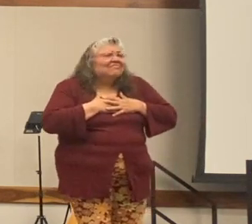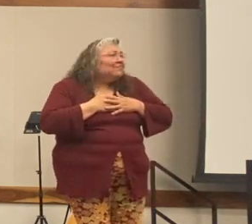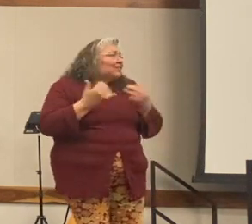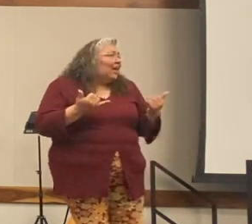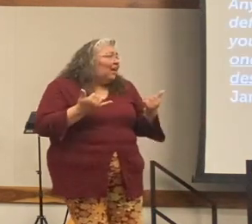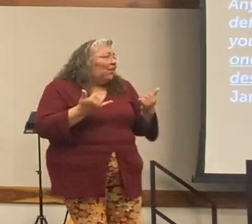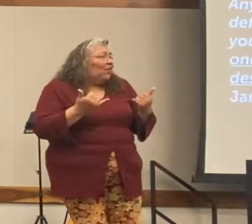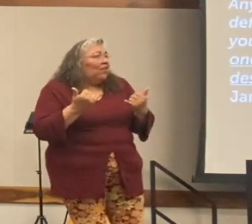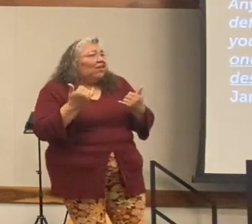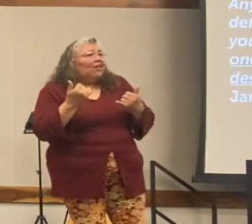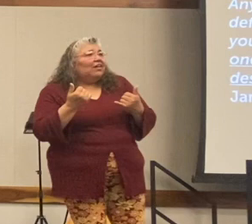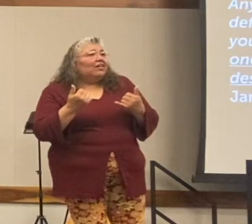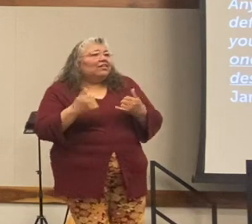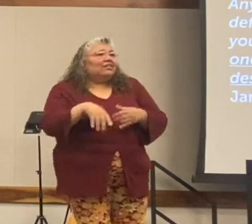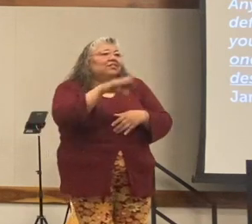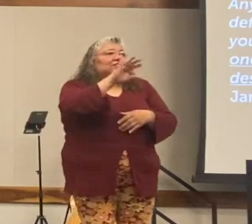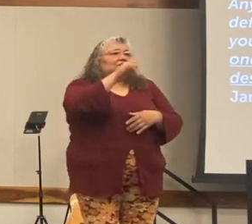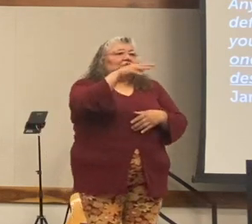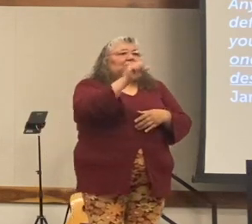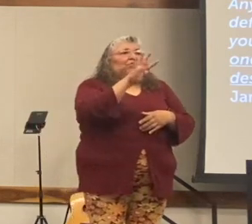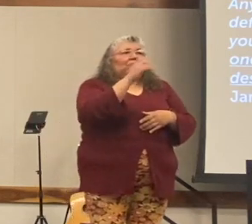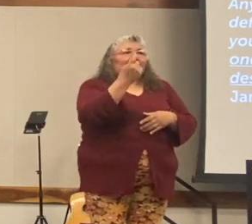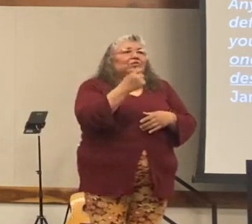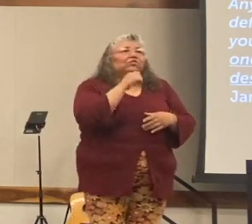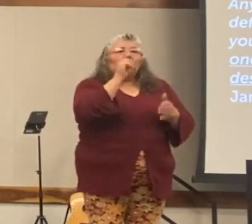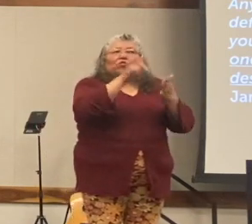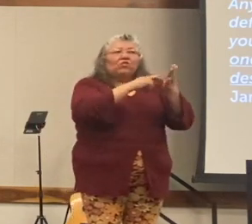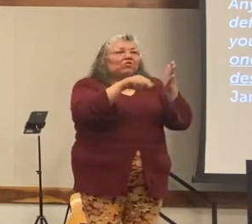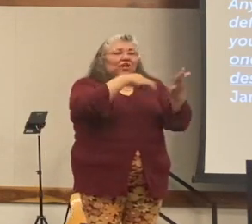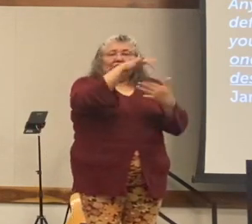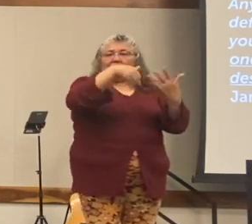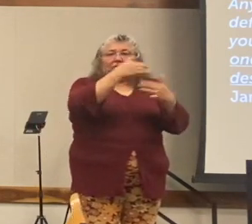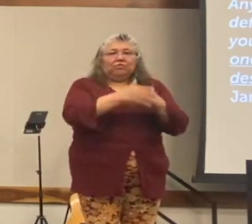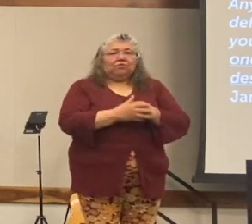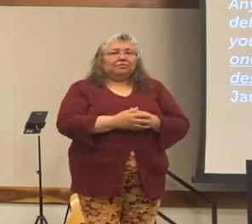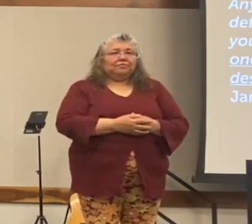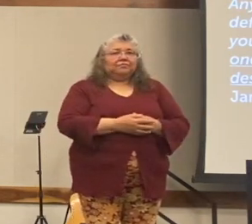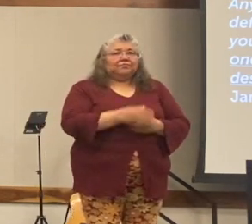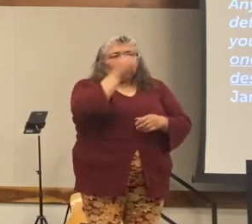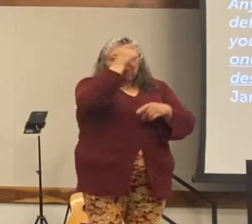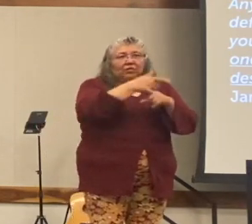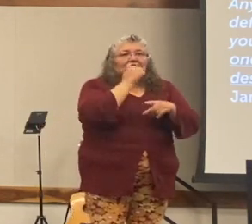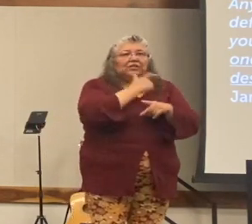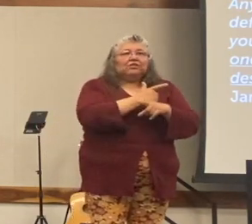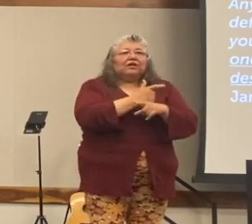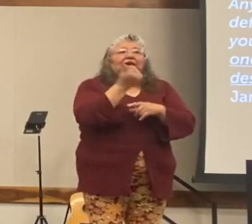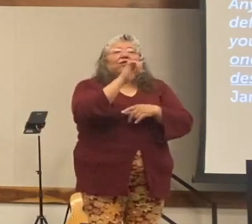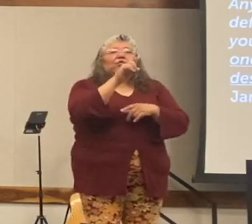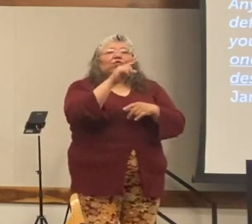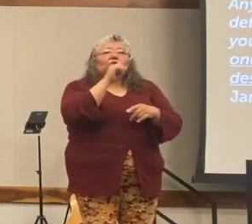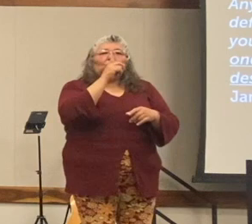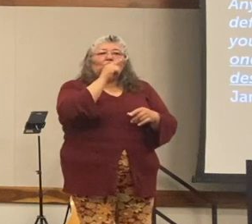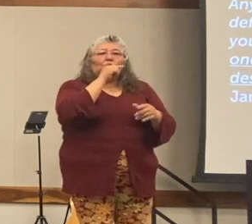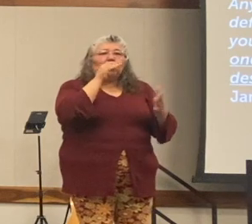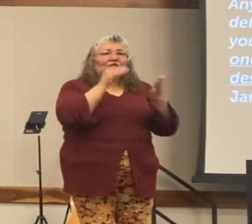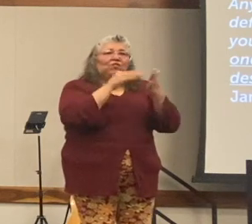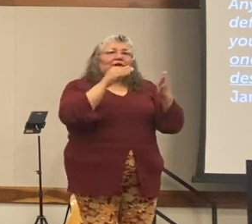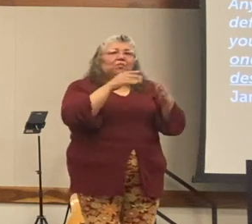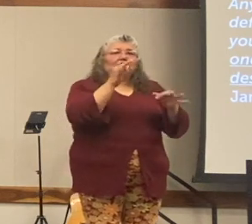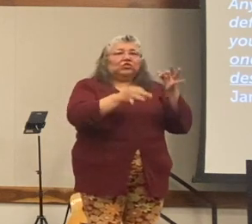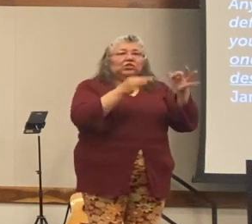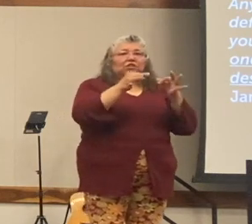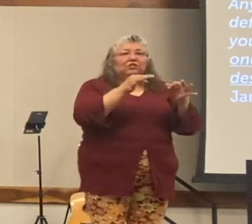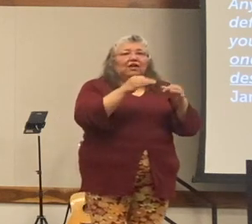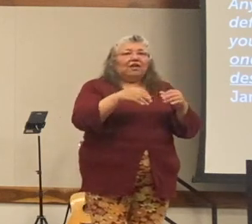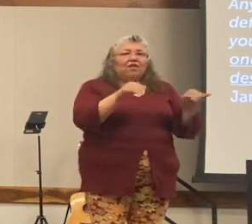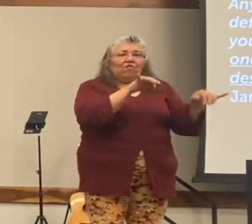James 4:11 says this, do not criticize one another. Brothers and sisters, anyone who defames or judges a fellow